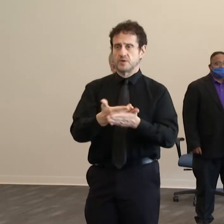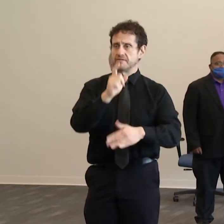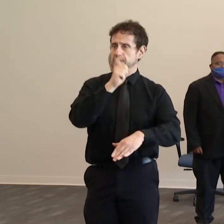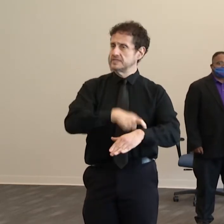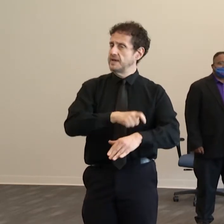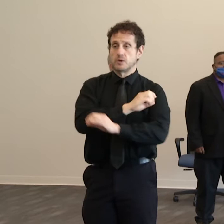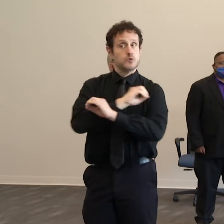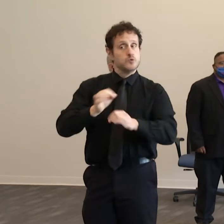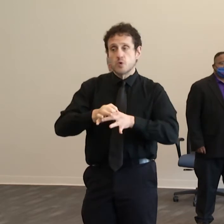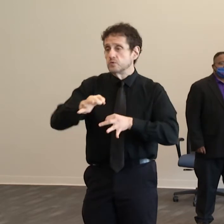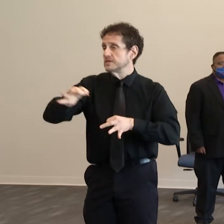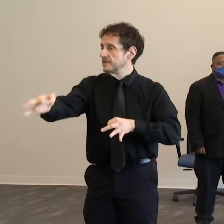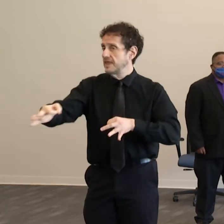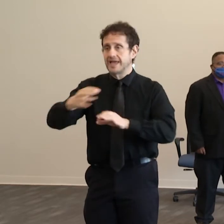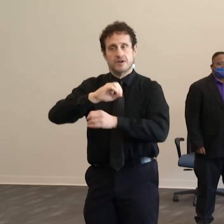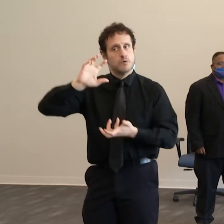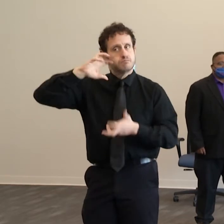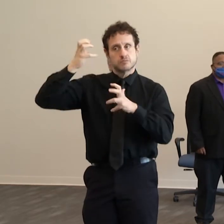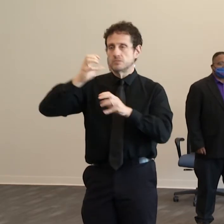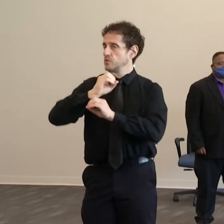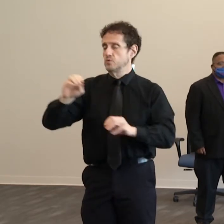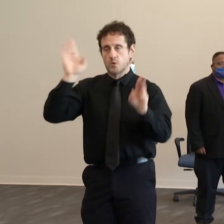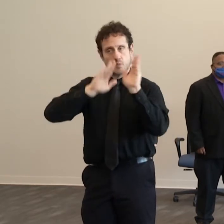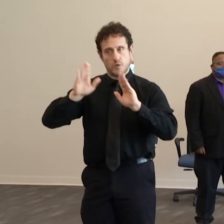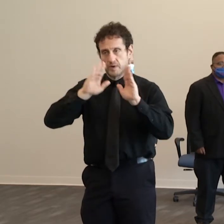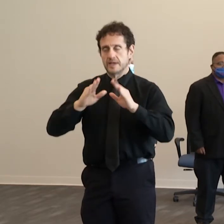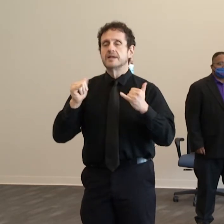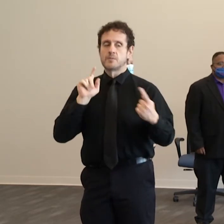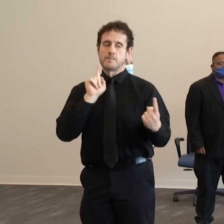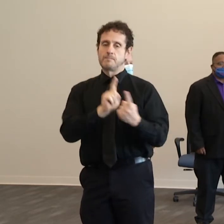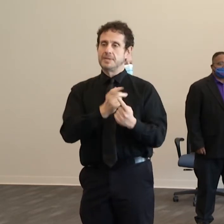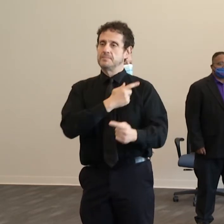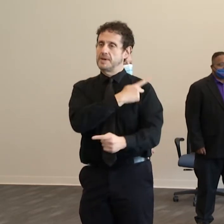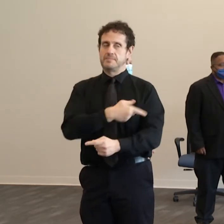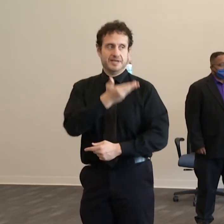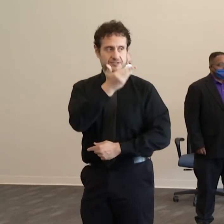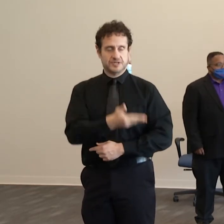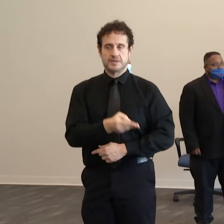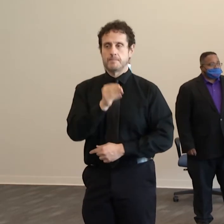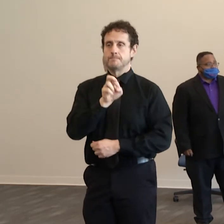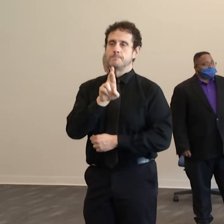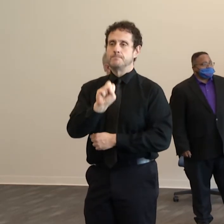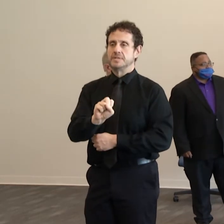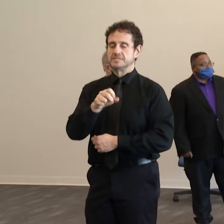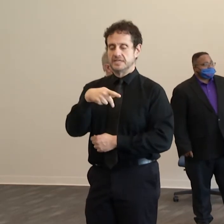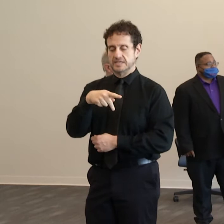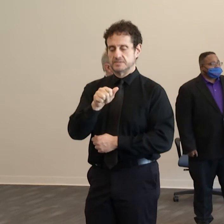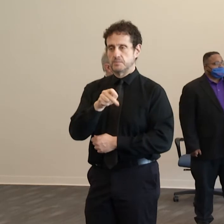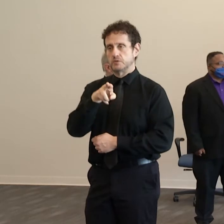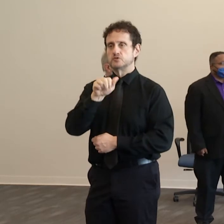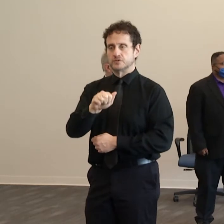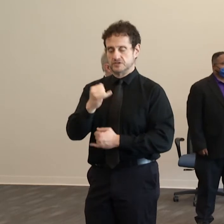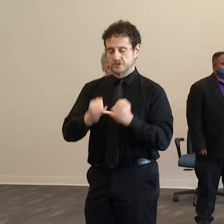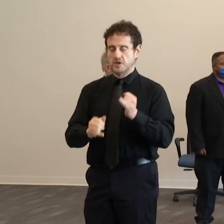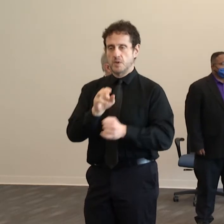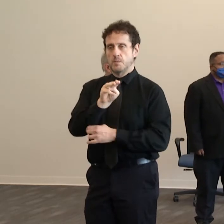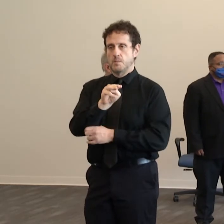without delays and without worry. I'd like you to meet my patient, Mrs. Patricia Moore. Ms. Moore.